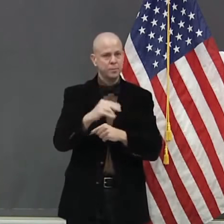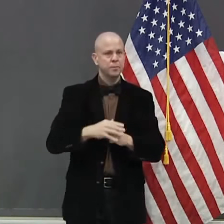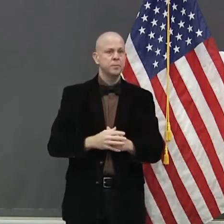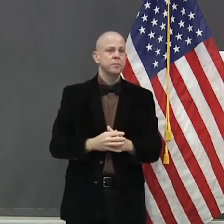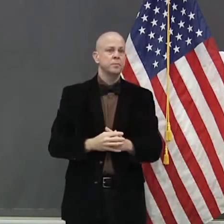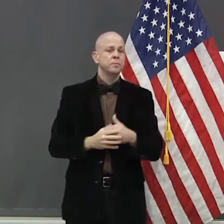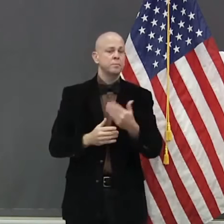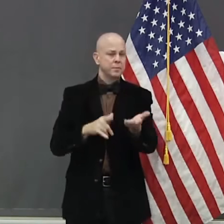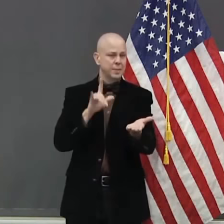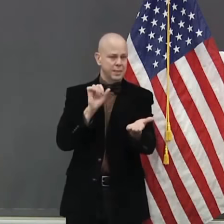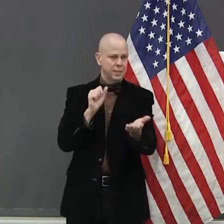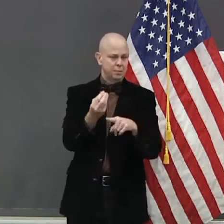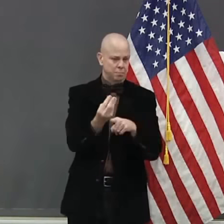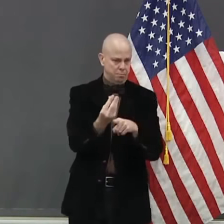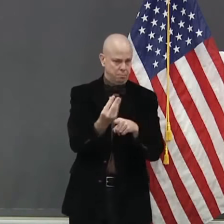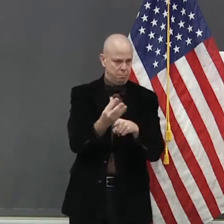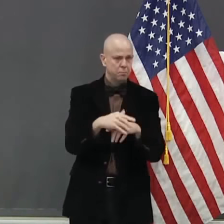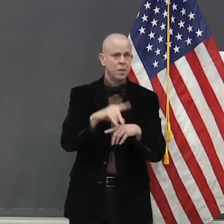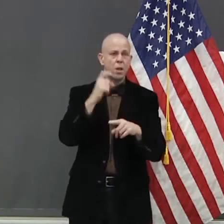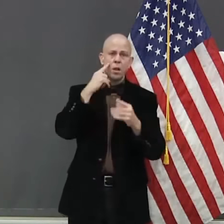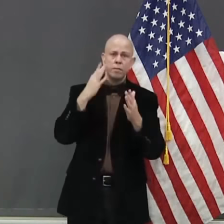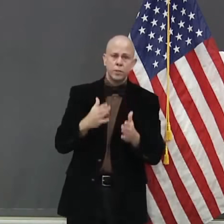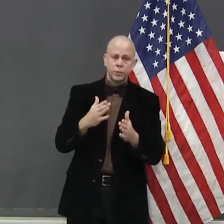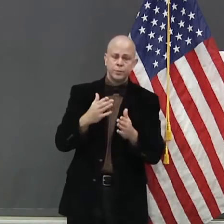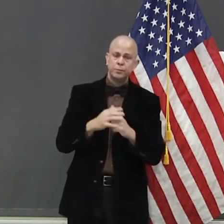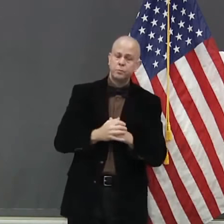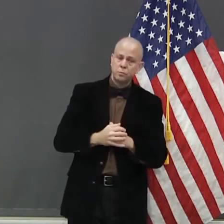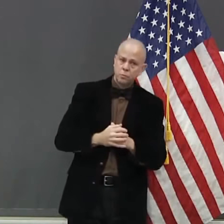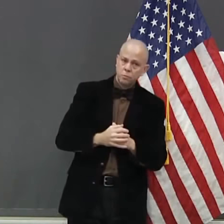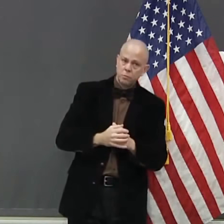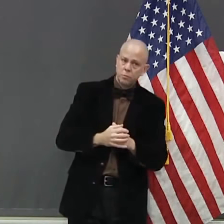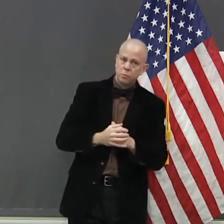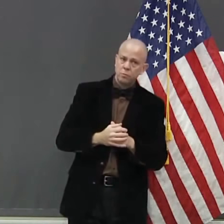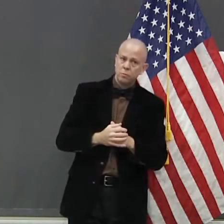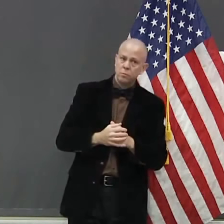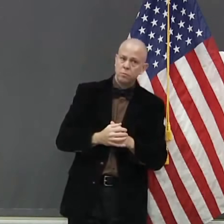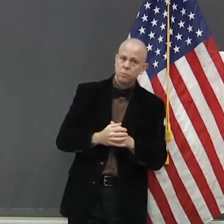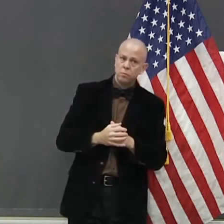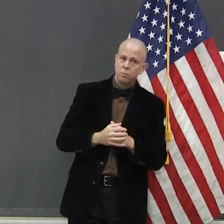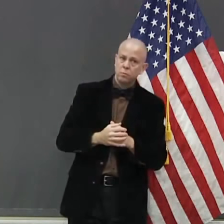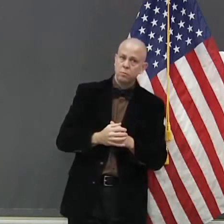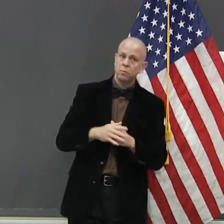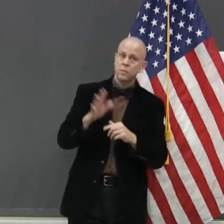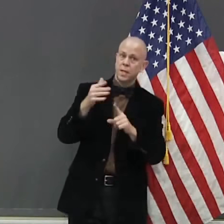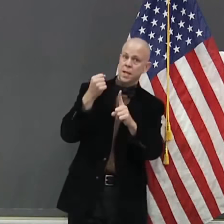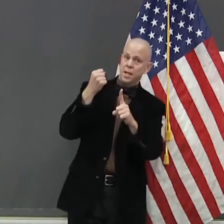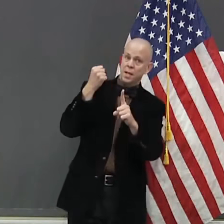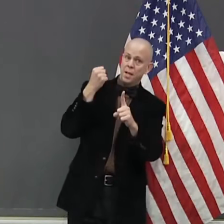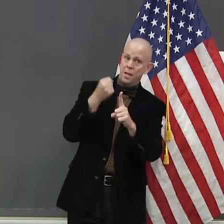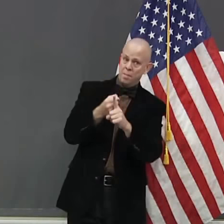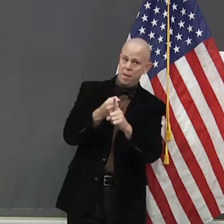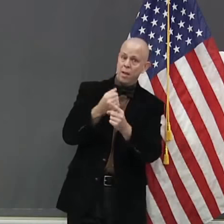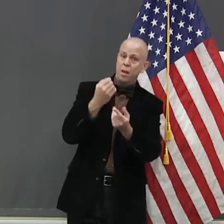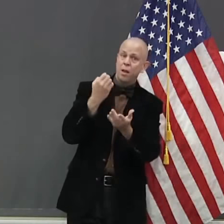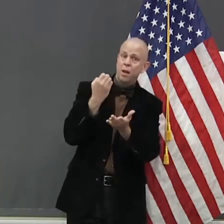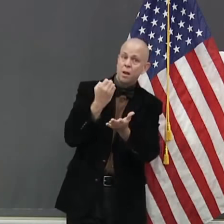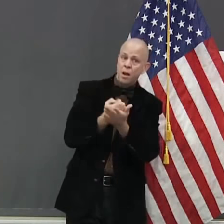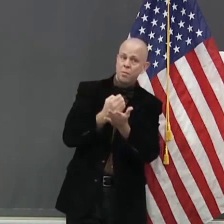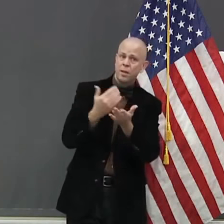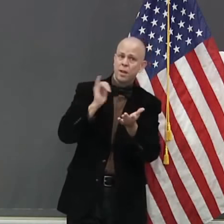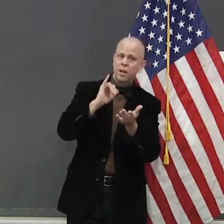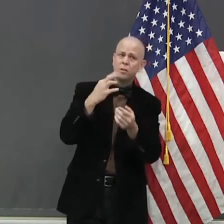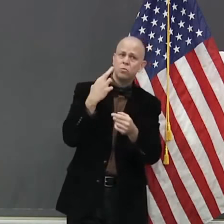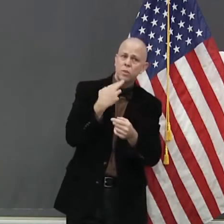Yes, Governor, why impact businesses economically, again, like restaurants, when the highest number of cases now are in the 20